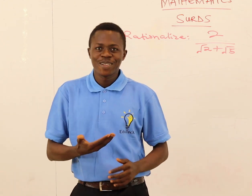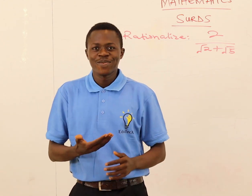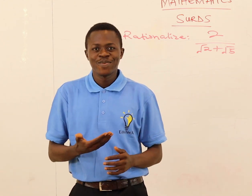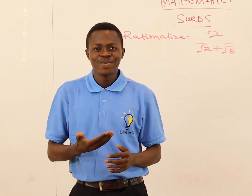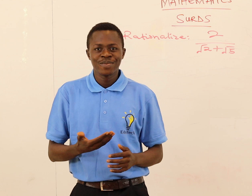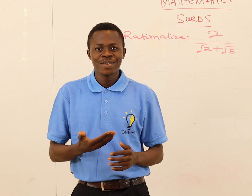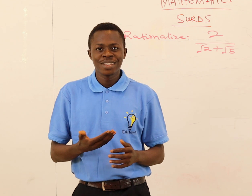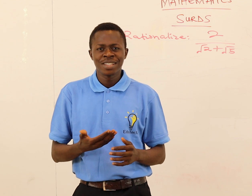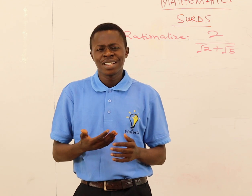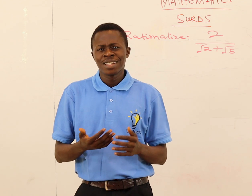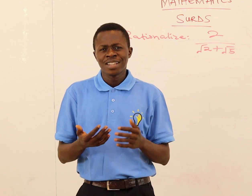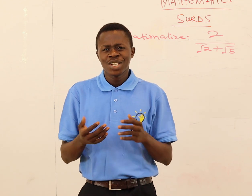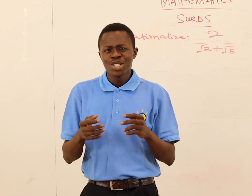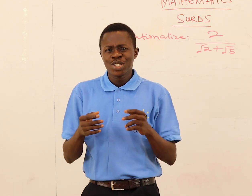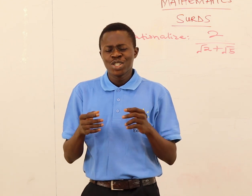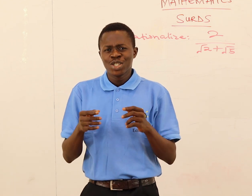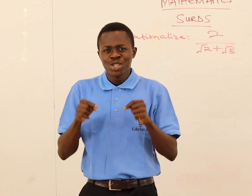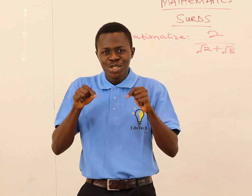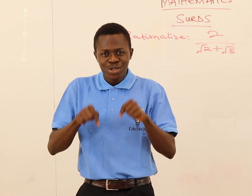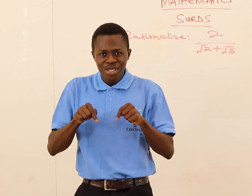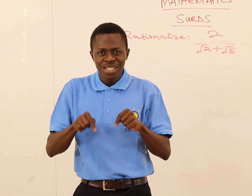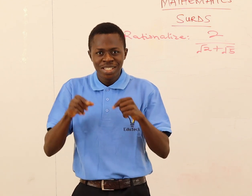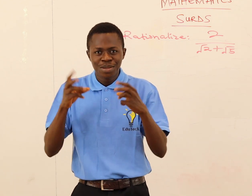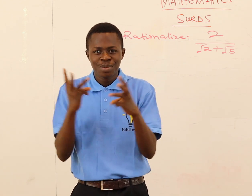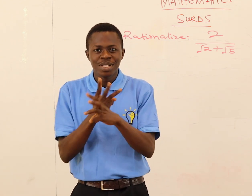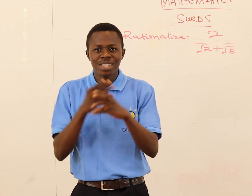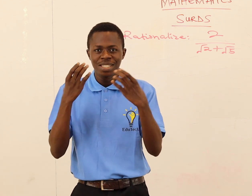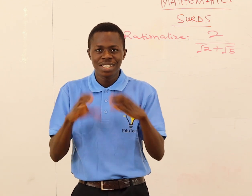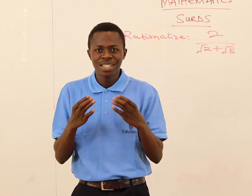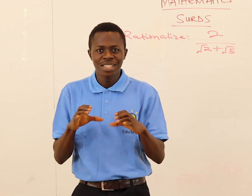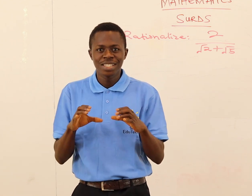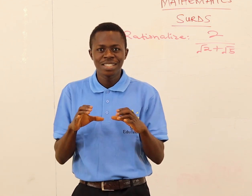welcome once again to our wonderful math class.